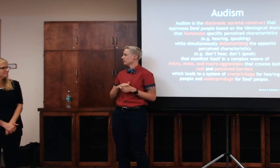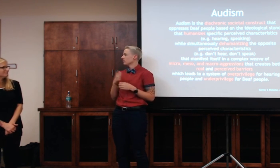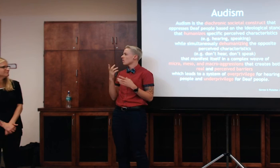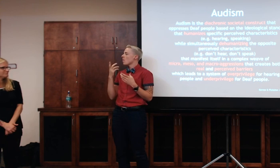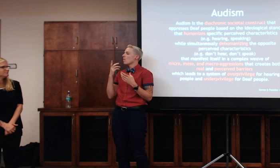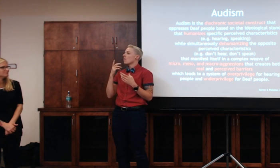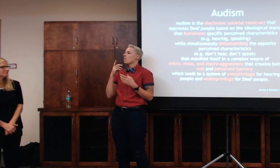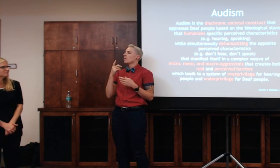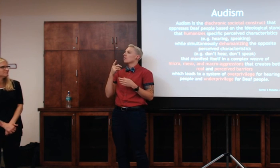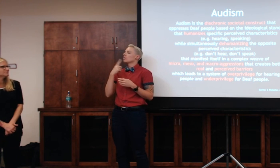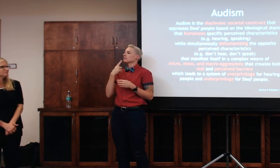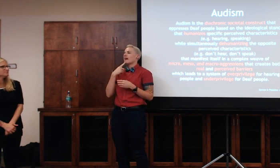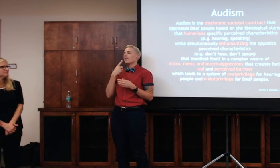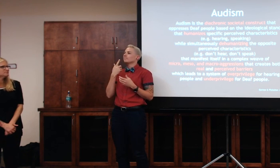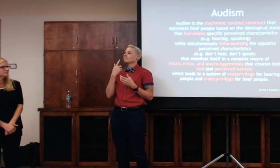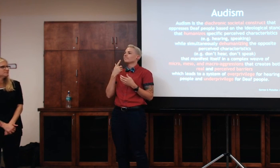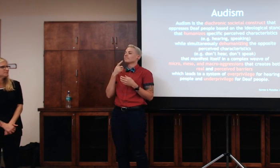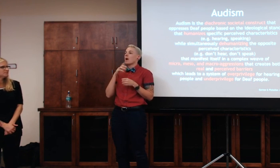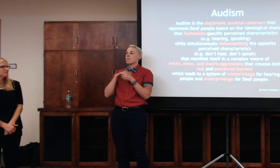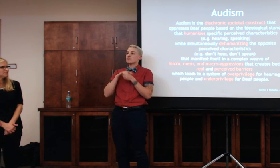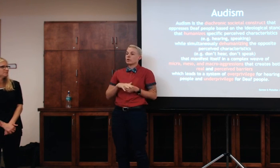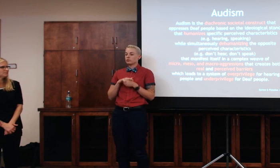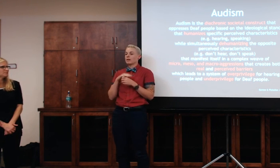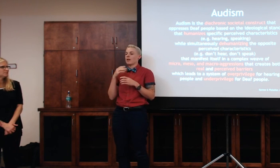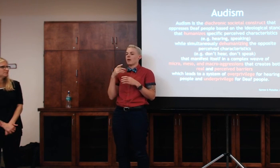oppression. For example, oppression,